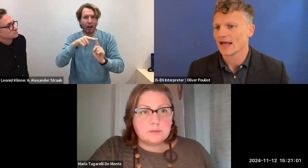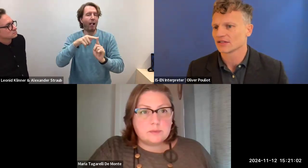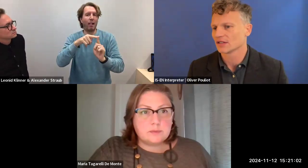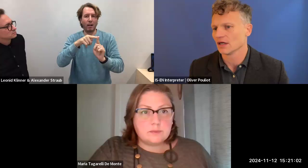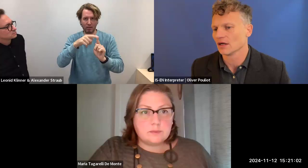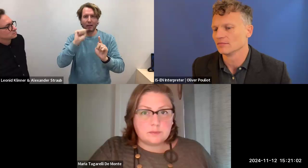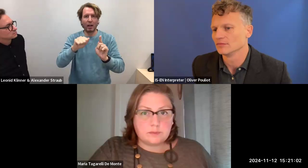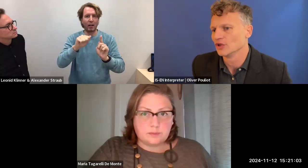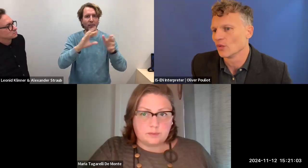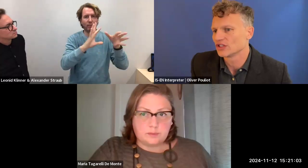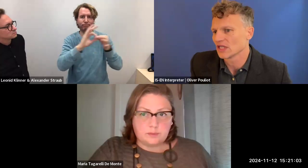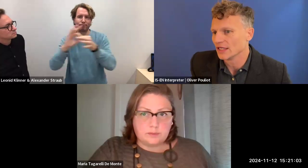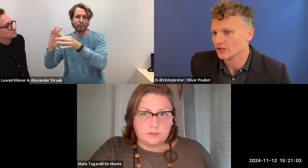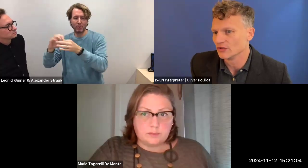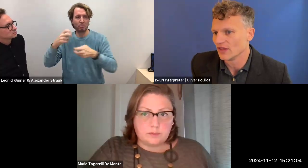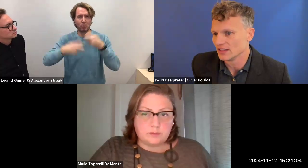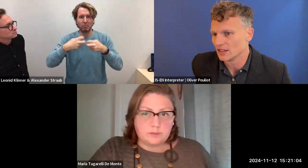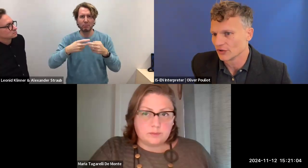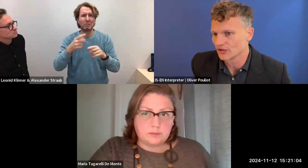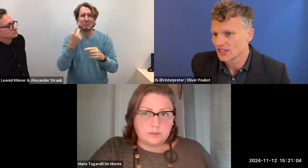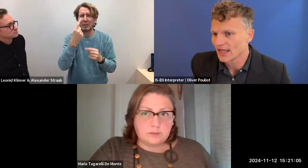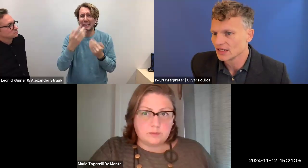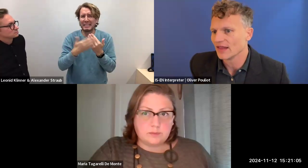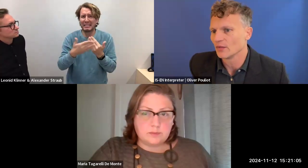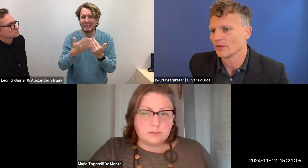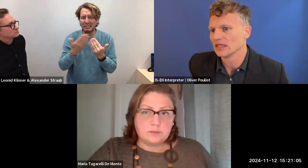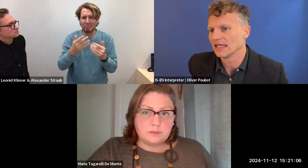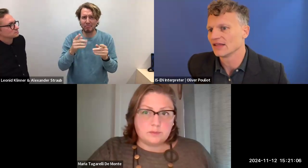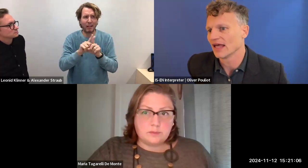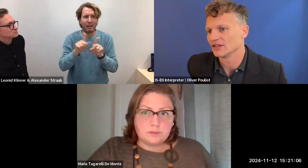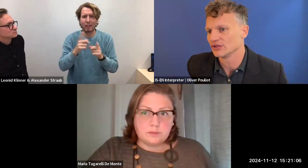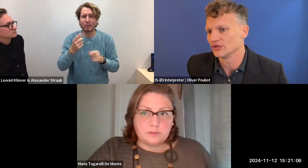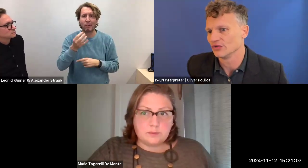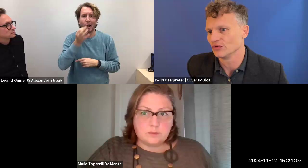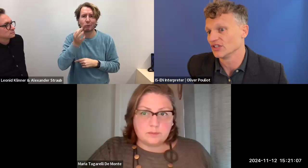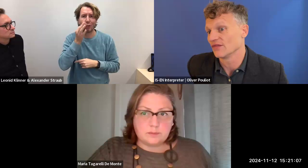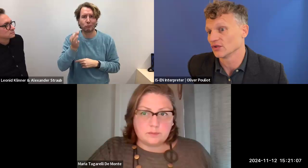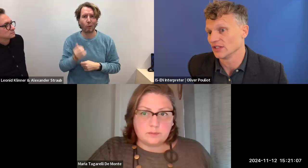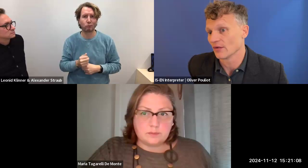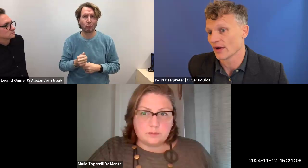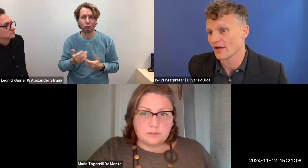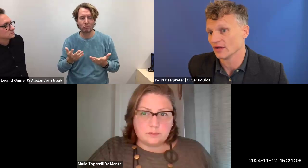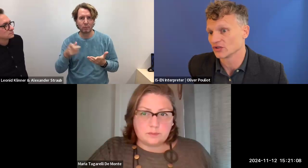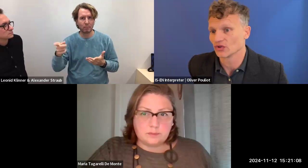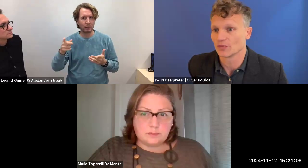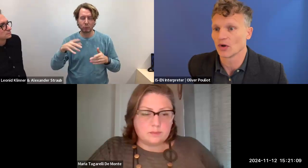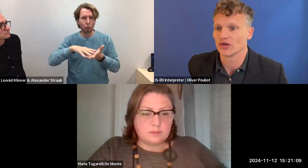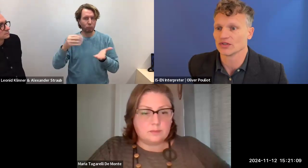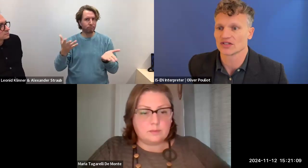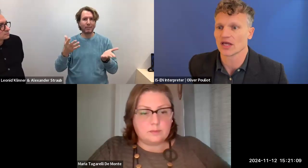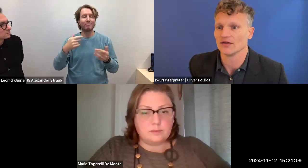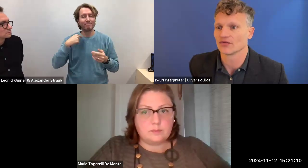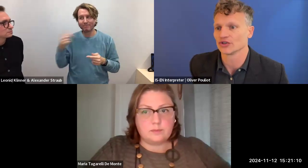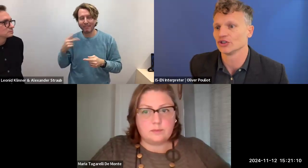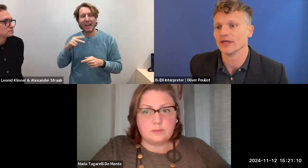we would ask, which sign they didn't understand, and then we would link that to the difficulty they were having. So suppose